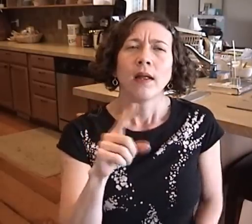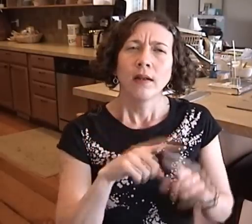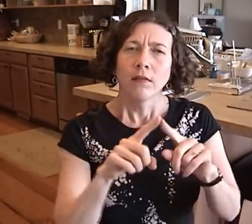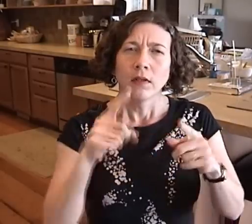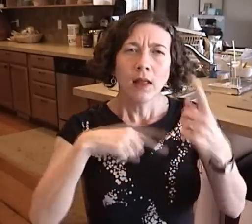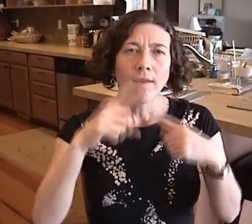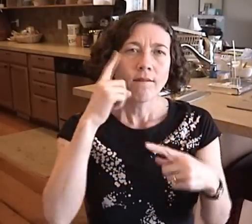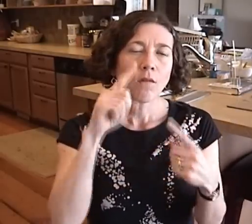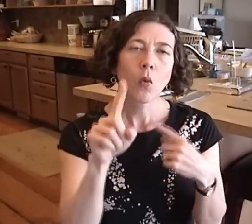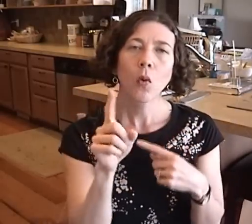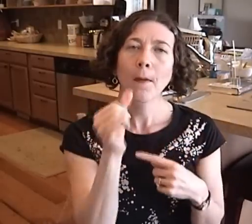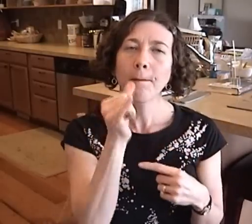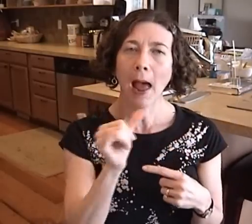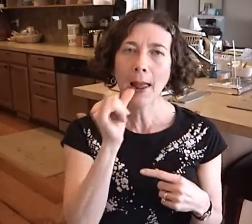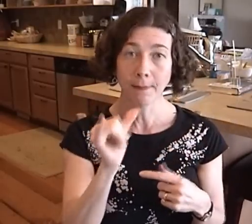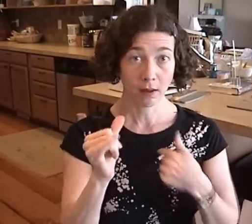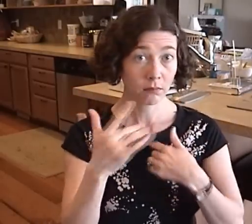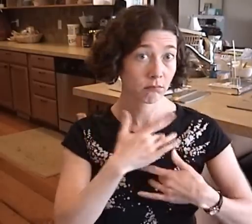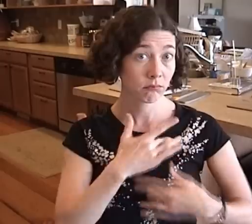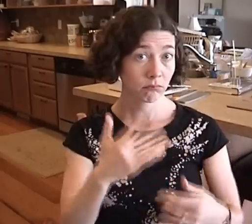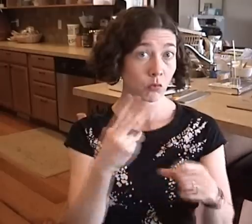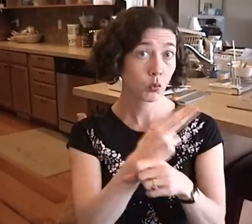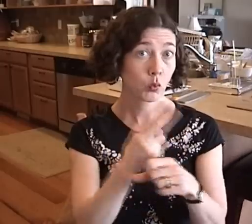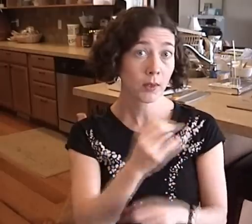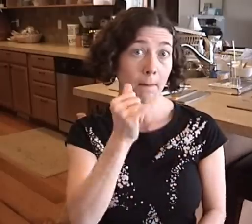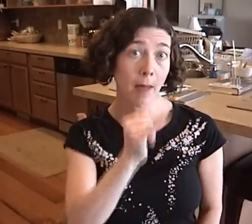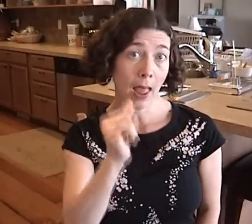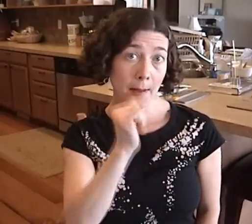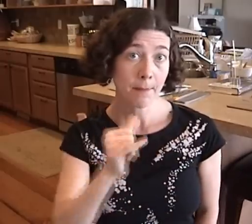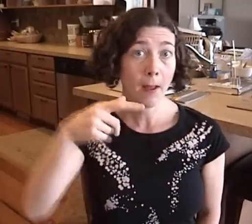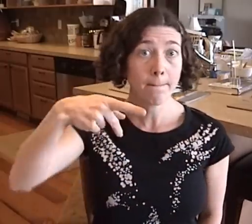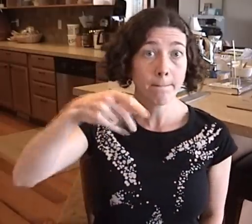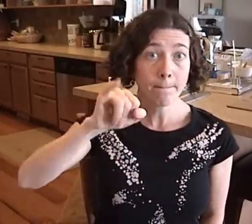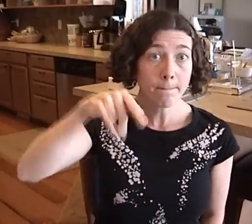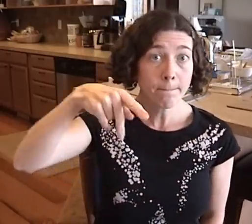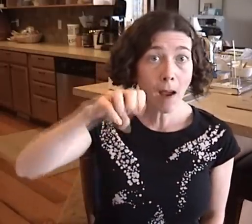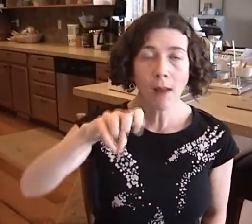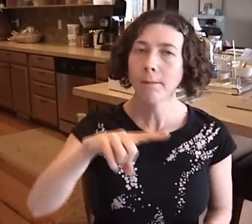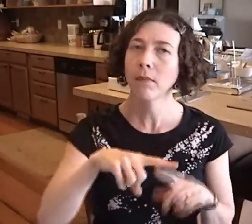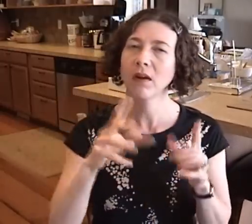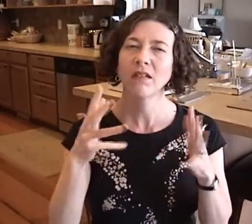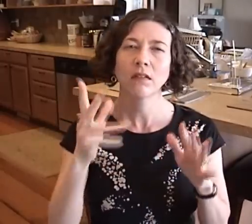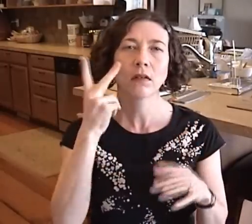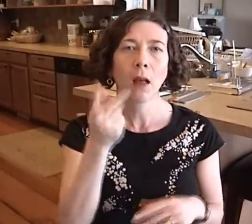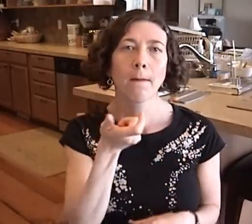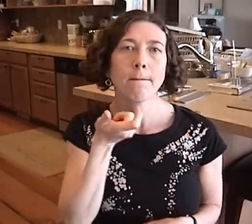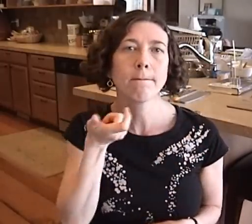Of course, destiny is a funny thing. We go out to meet it, and we don't always know that we are.